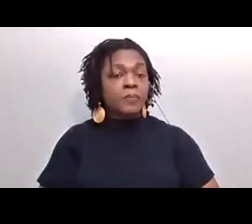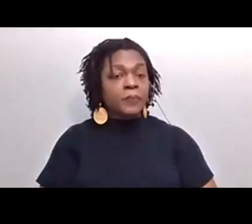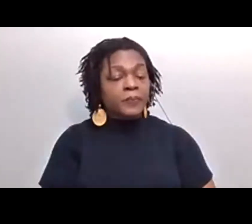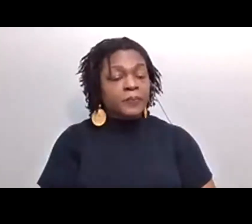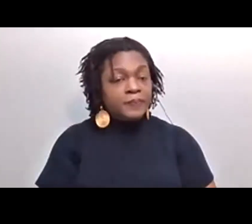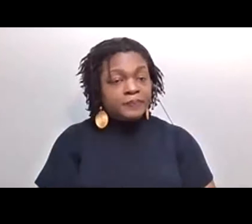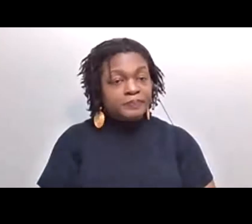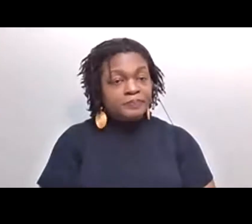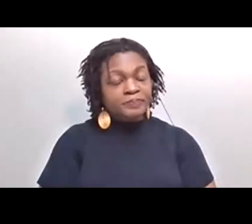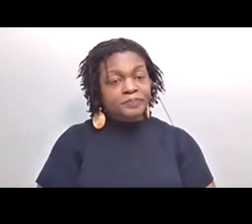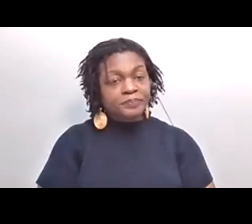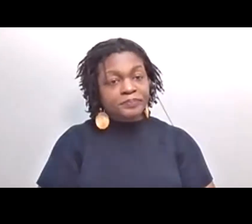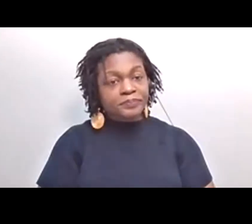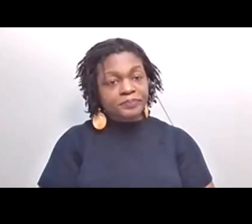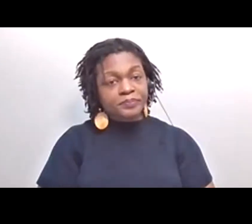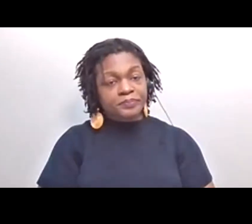organizations?